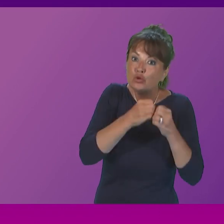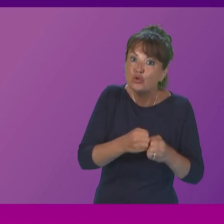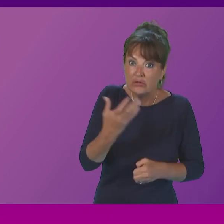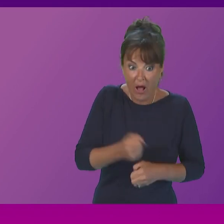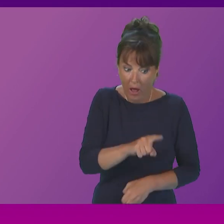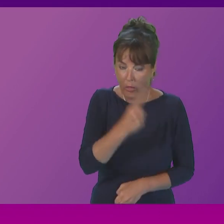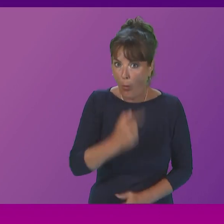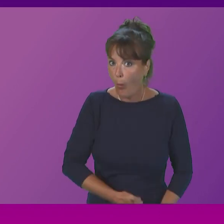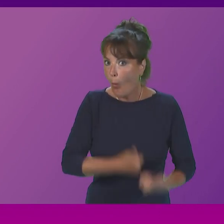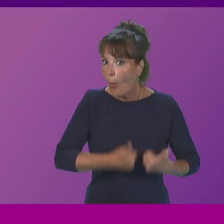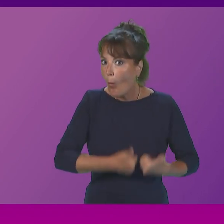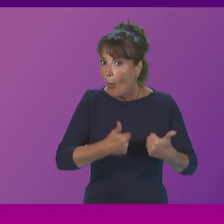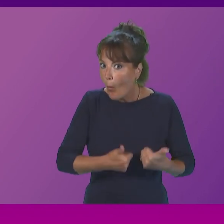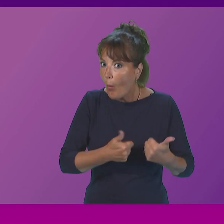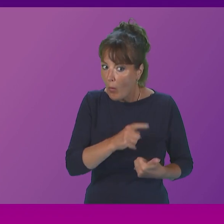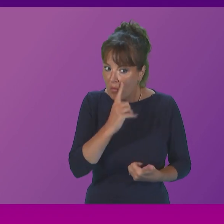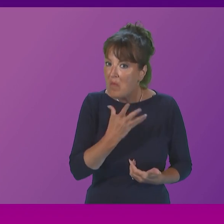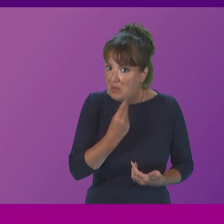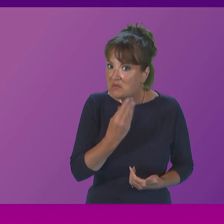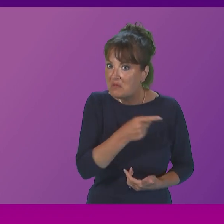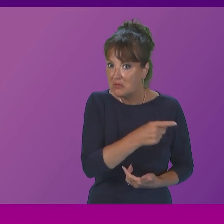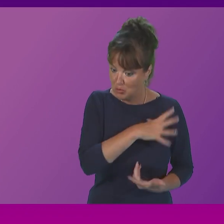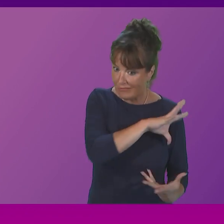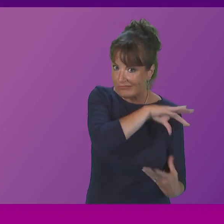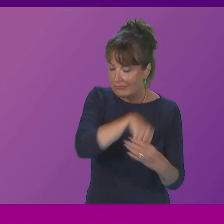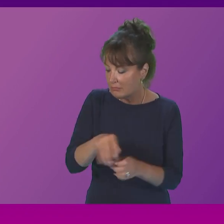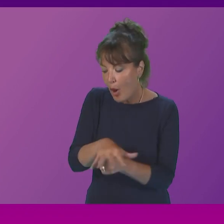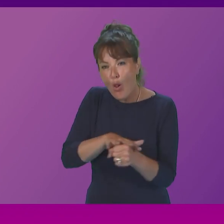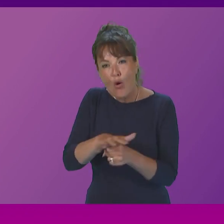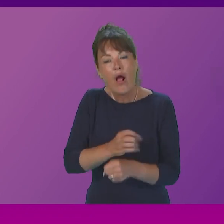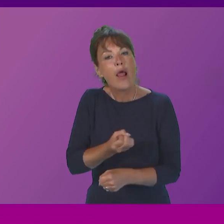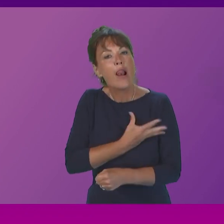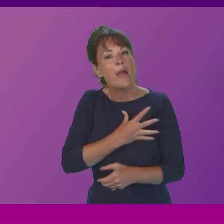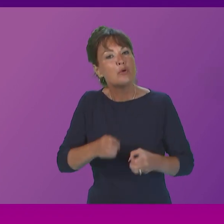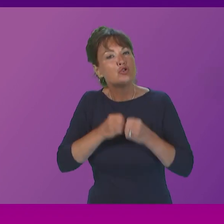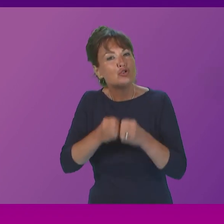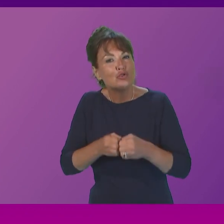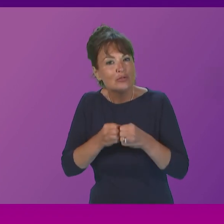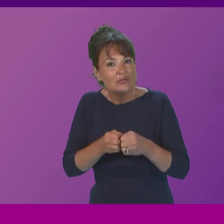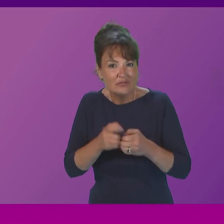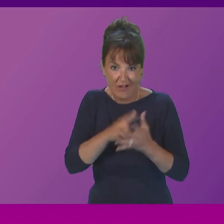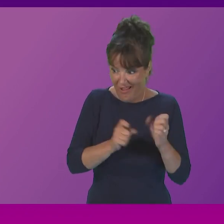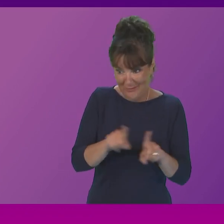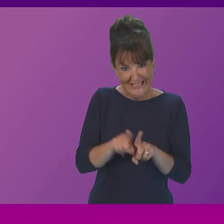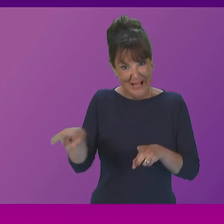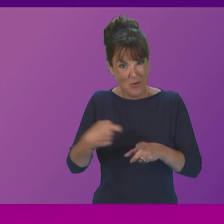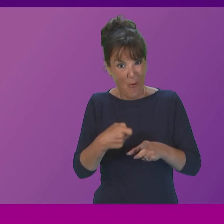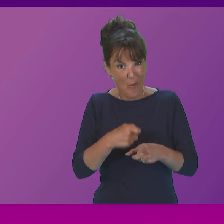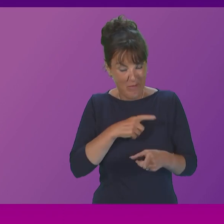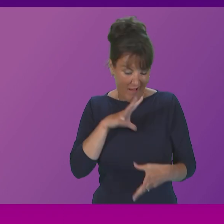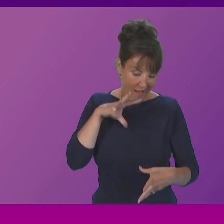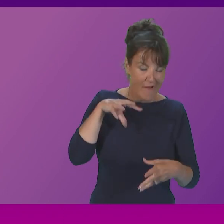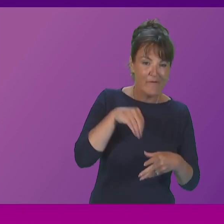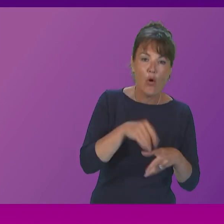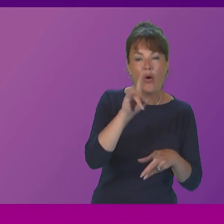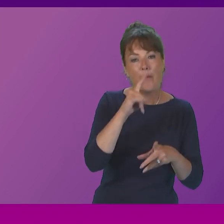thought they were really helpful. And so I started to get involved in the local Labour Students Club. So like COCAB, I got involved in politics, like with a